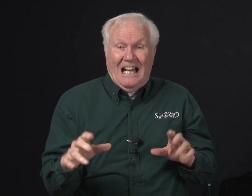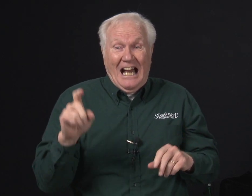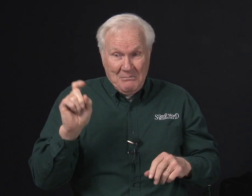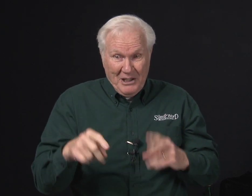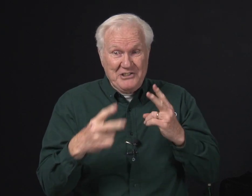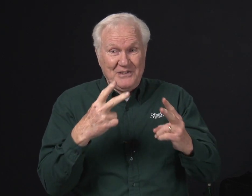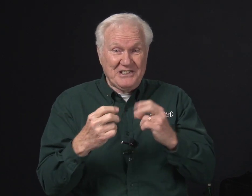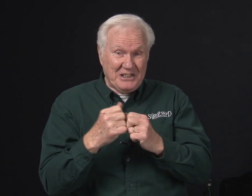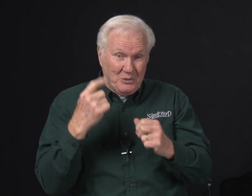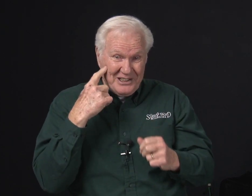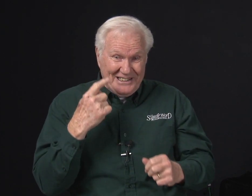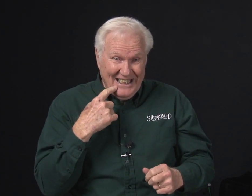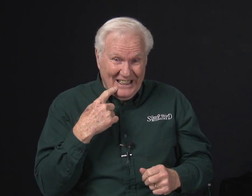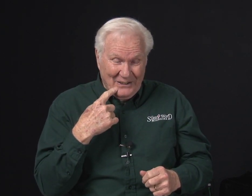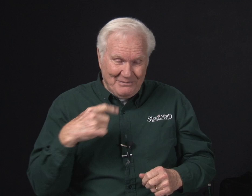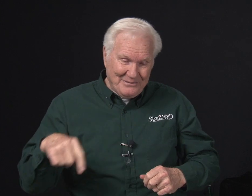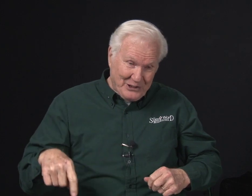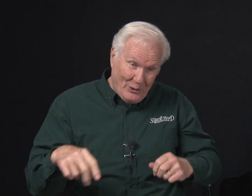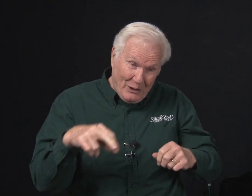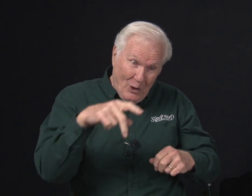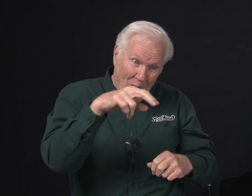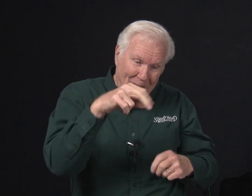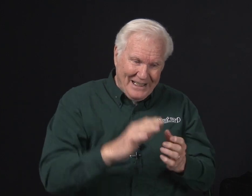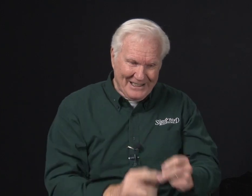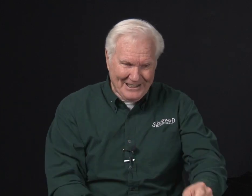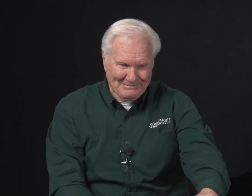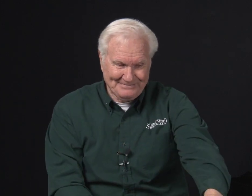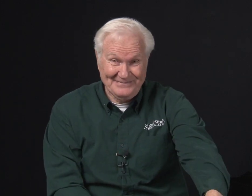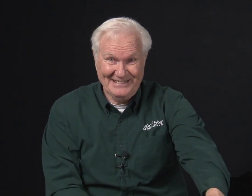I must visit with the deaf. So I walked back up,